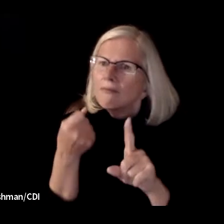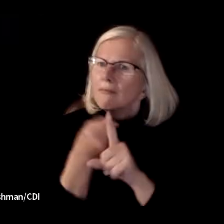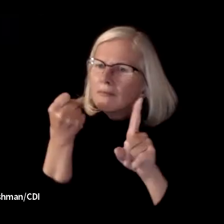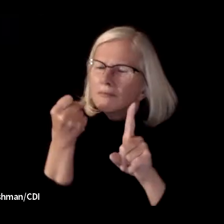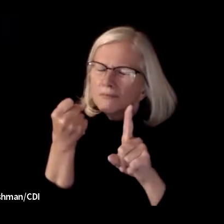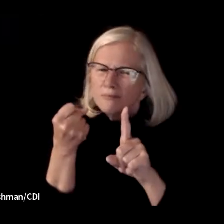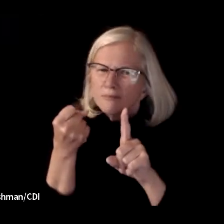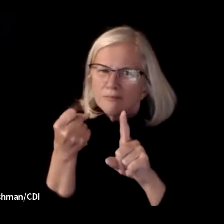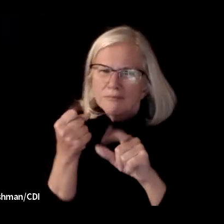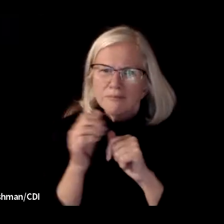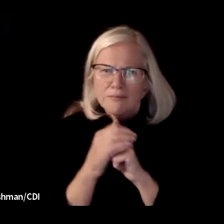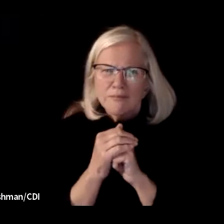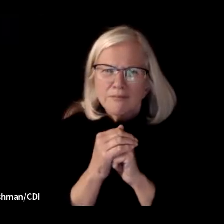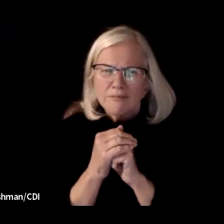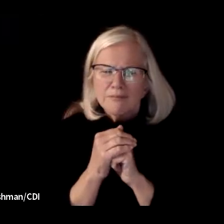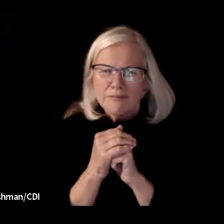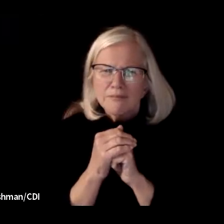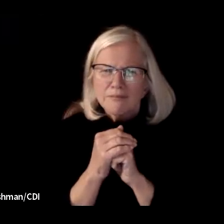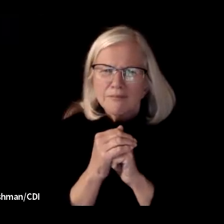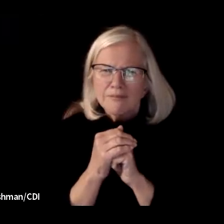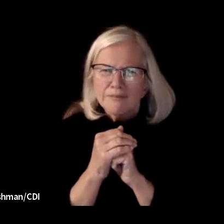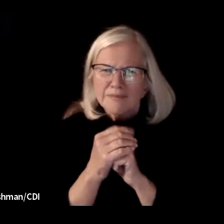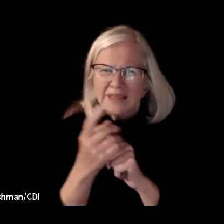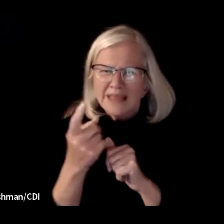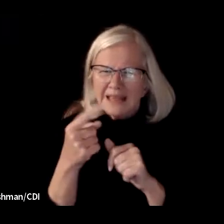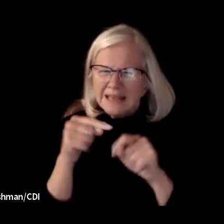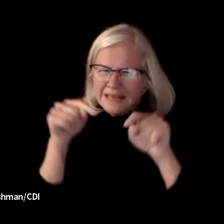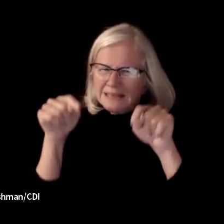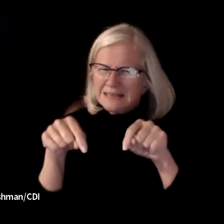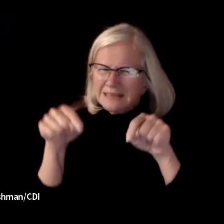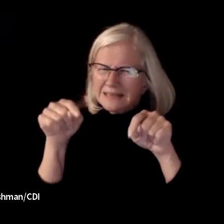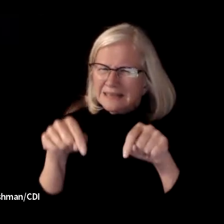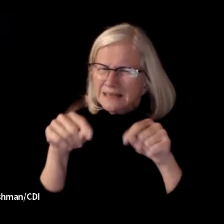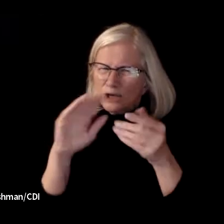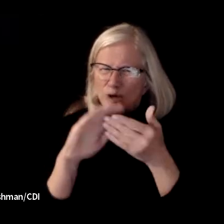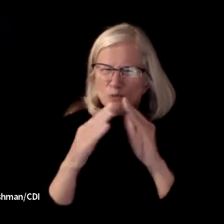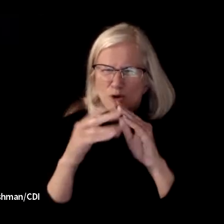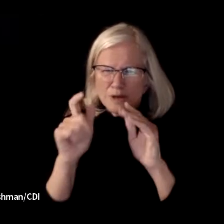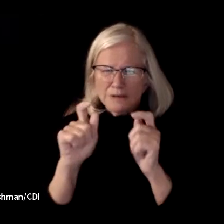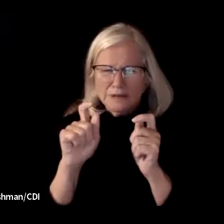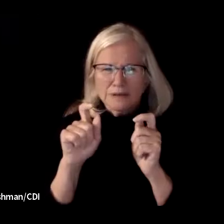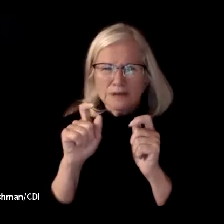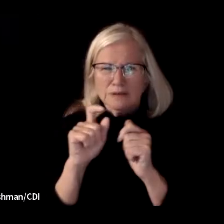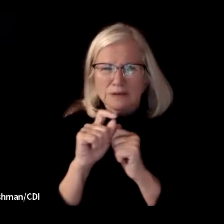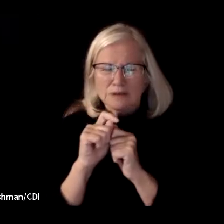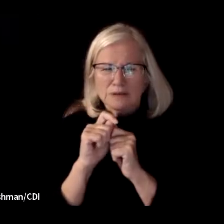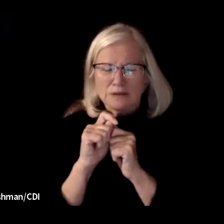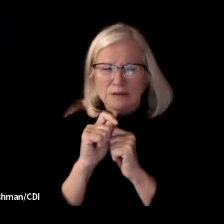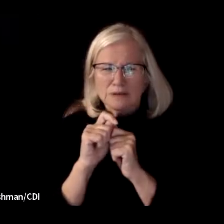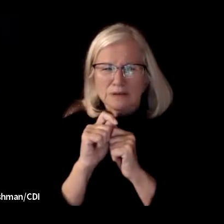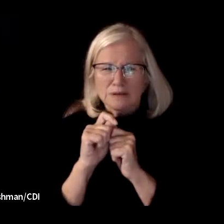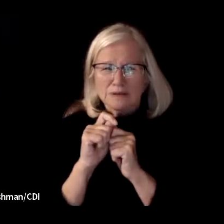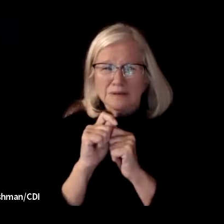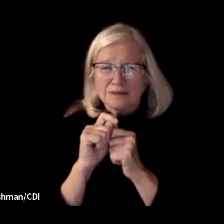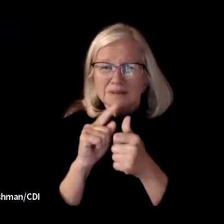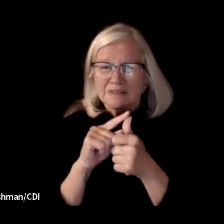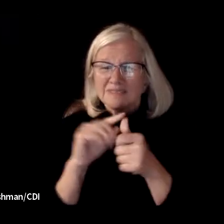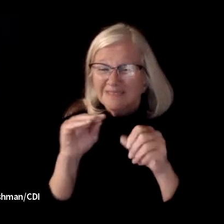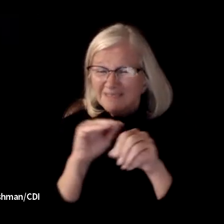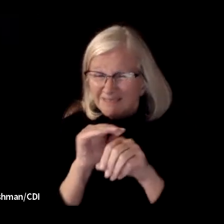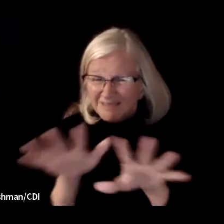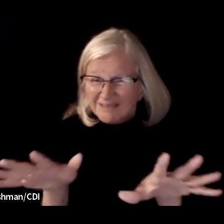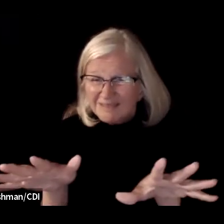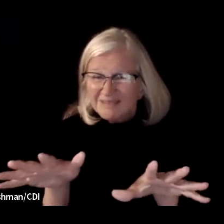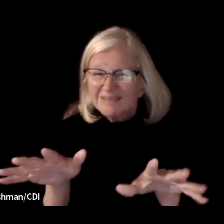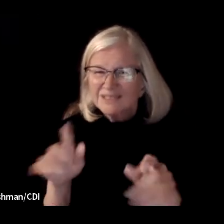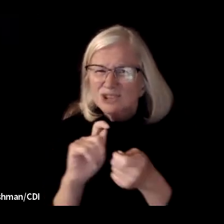something certainly in this community has changed, and the logical thing to look at is the virus and how it's changed behaviors. I would